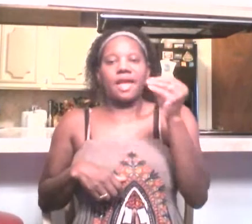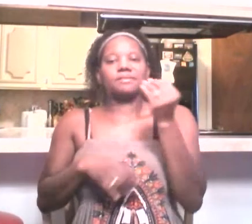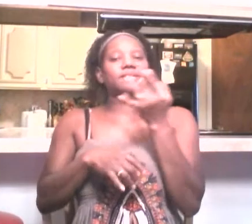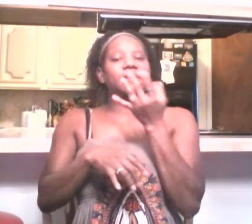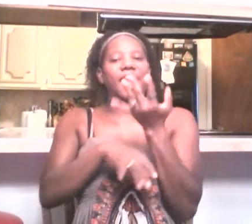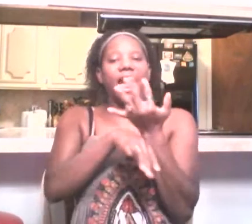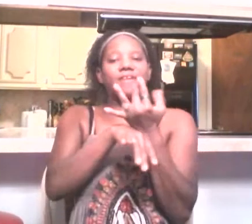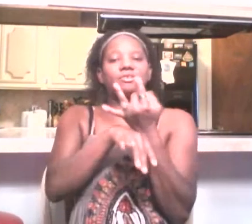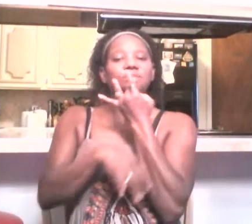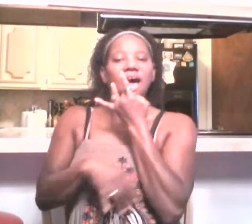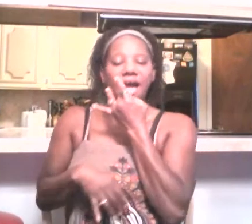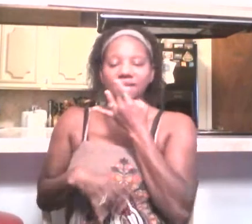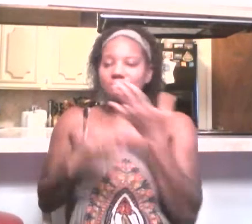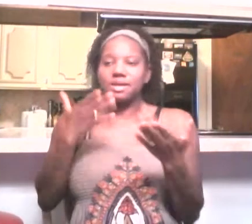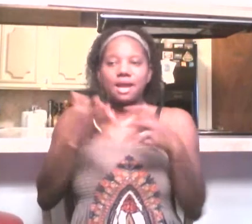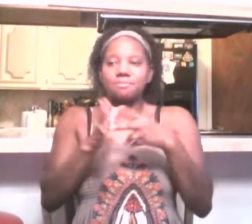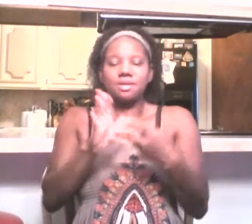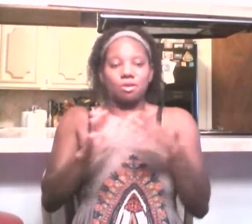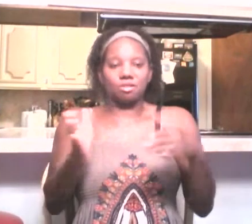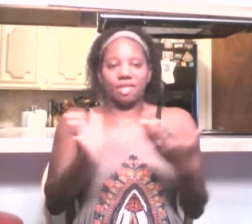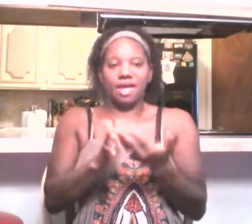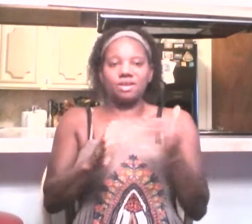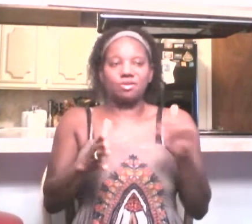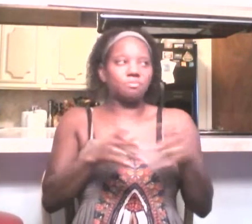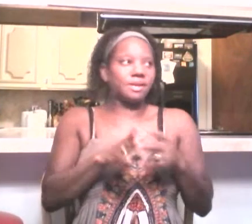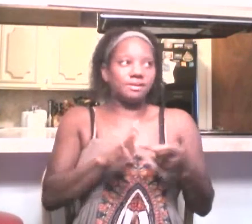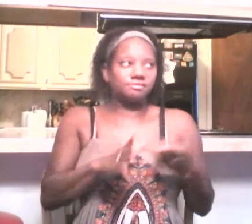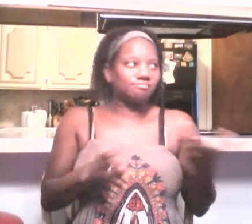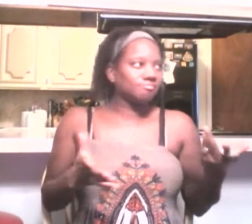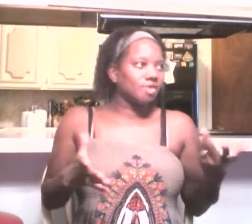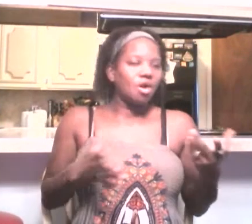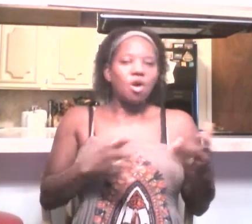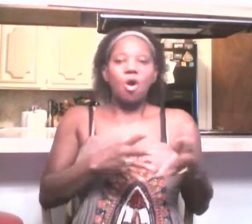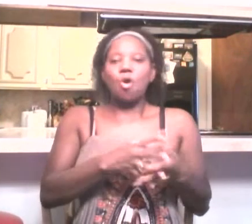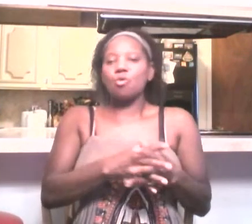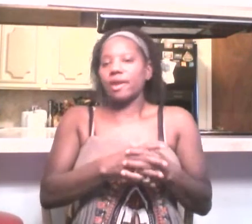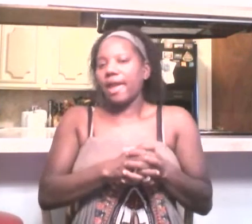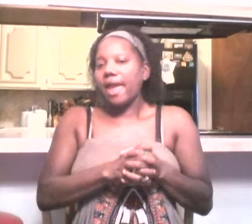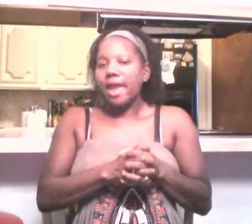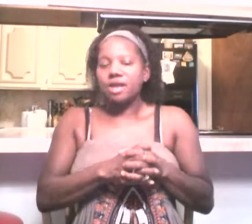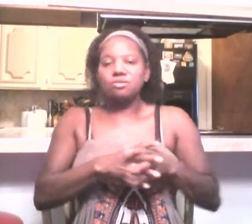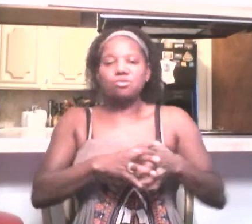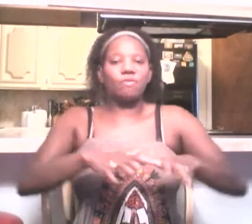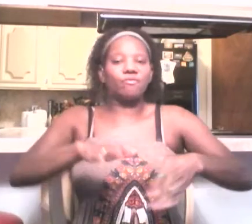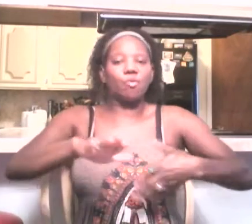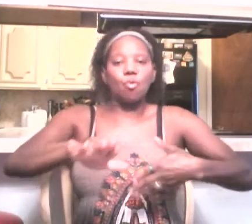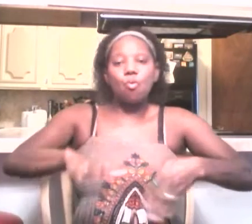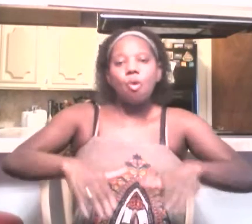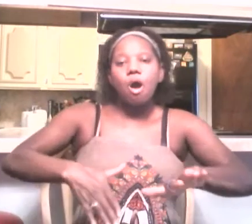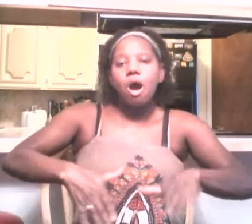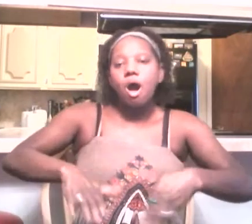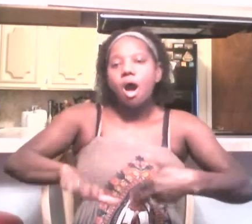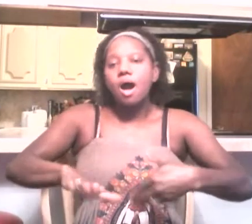and candlelight, mean all that. It could mean holding hands, going for a